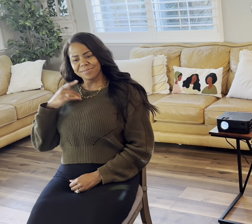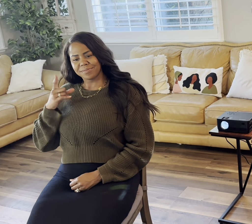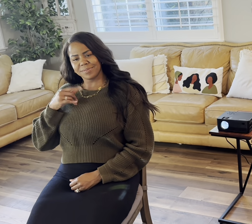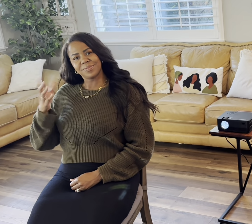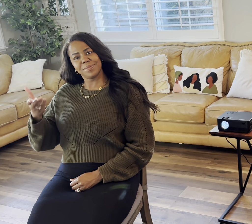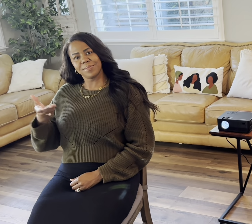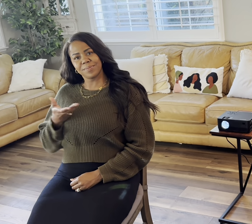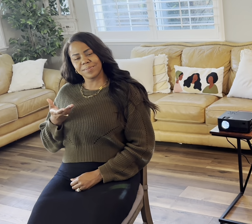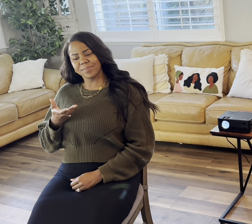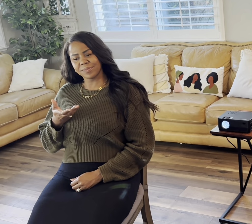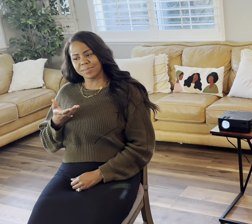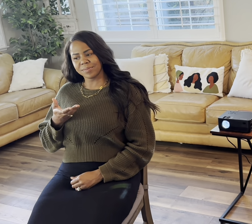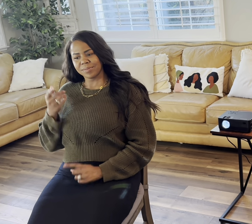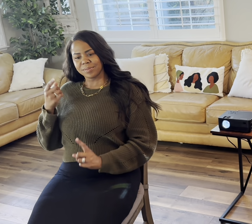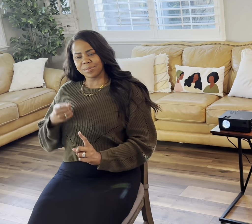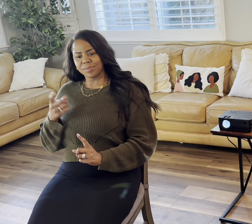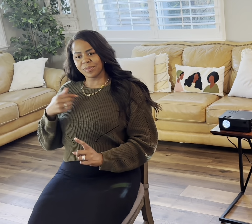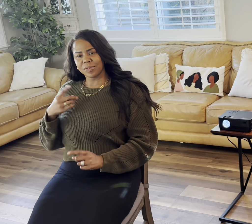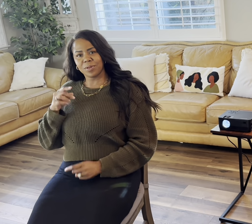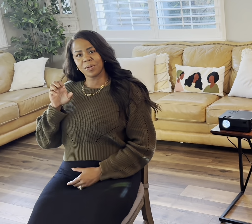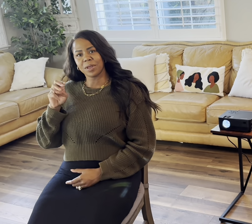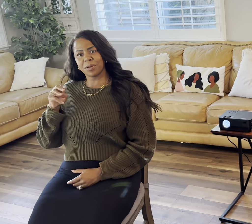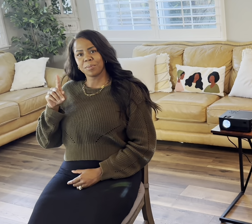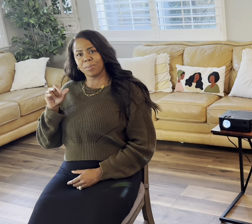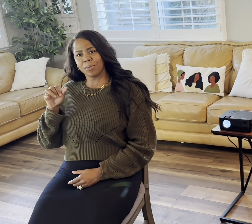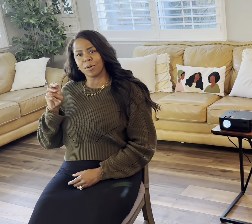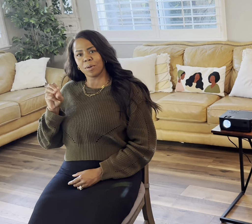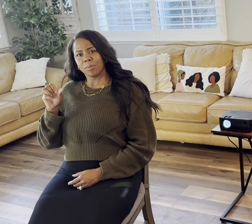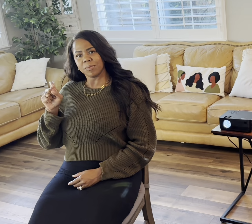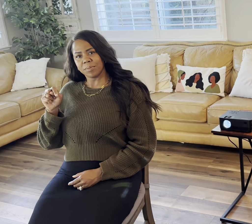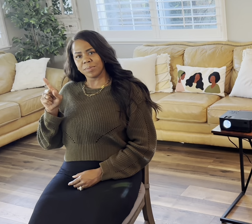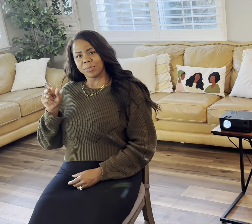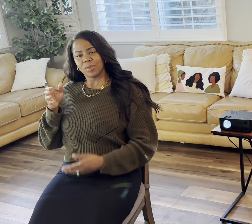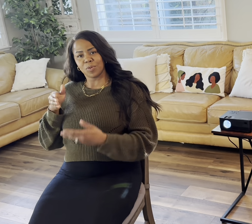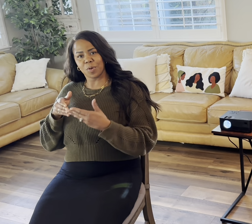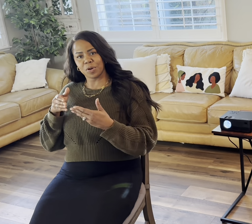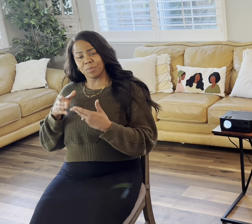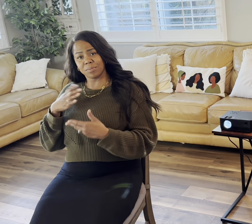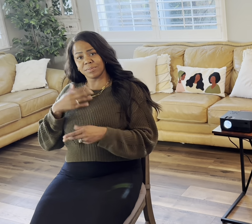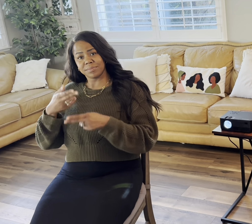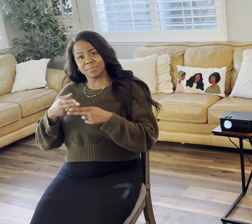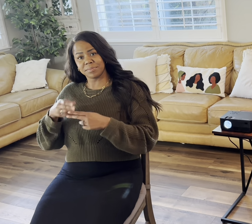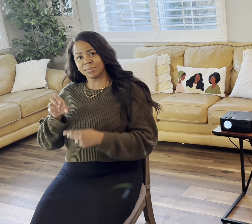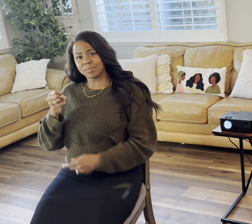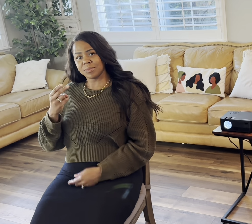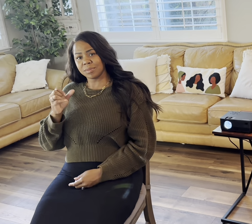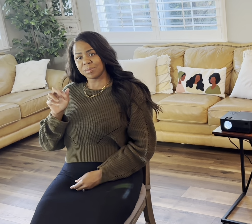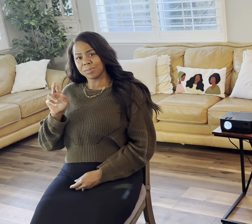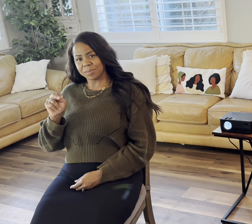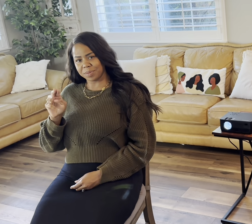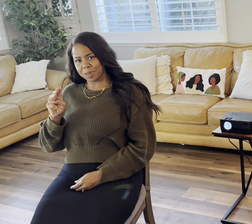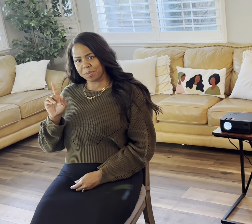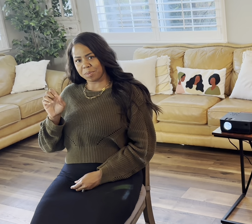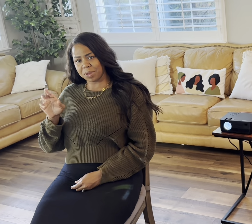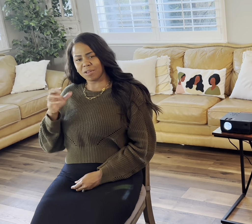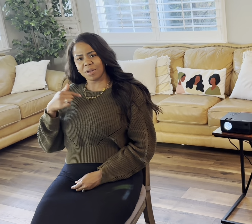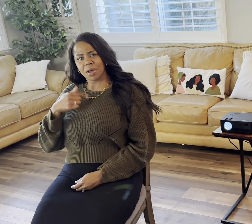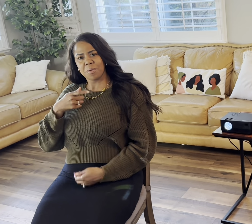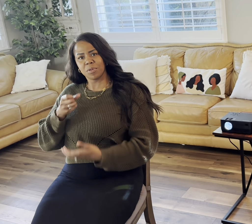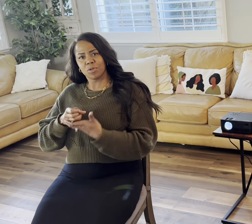welcome to the Employment Corner. My name is Sharon Miller, and I'm the social worker for Coffee and